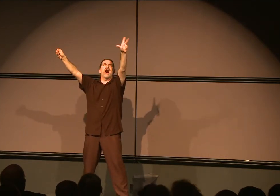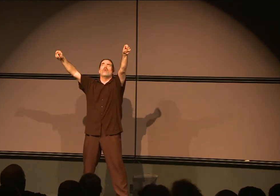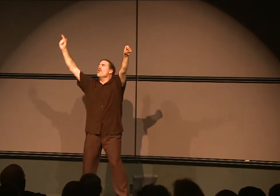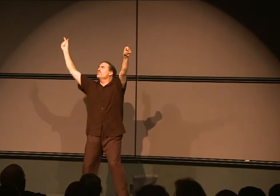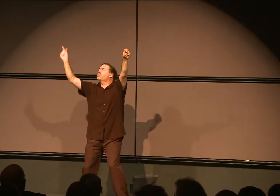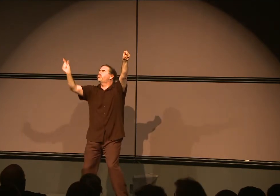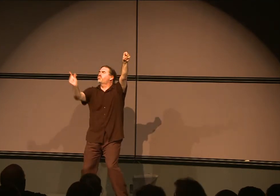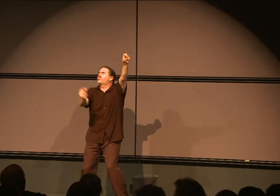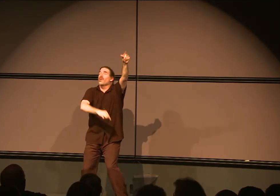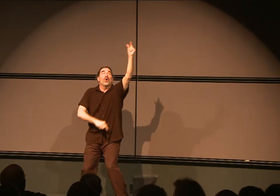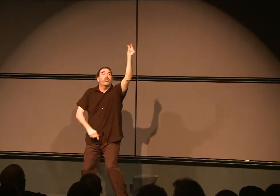Fireworks.